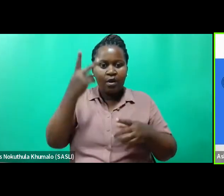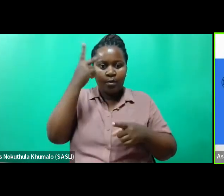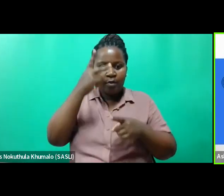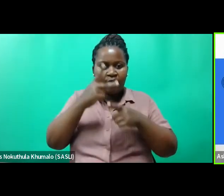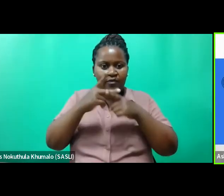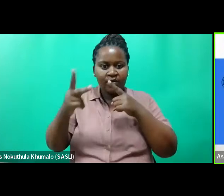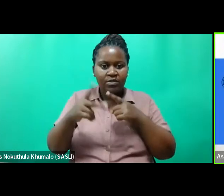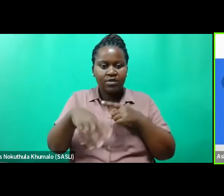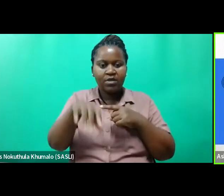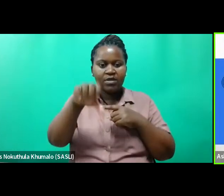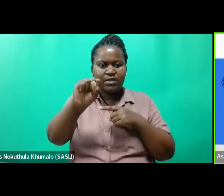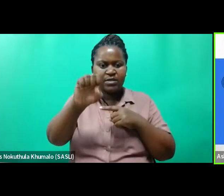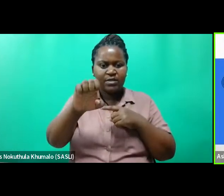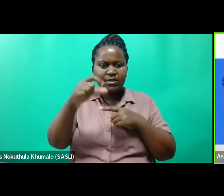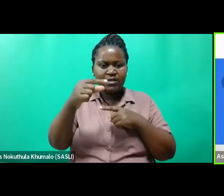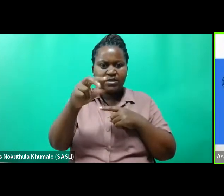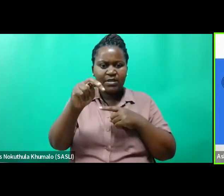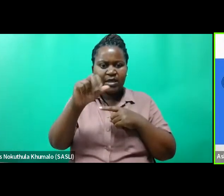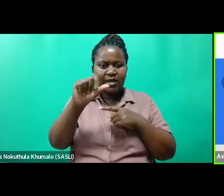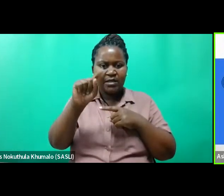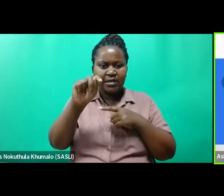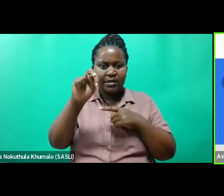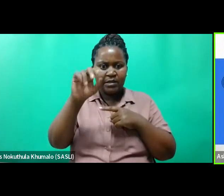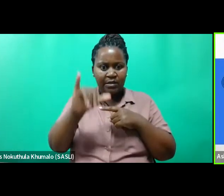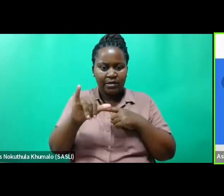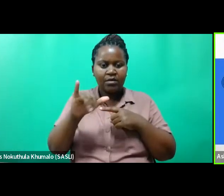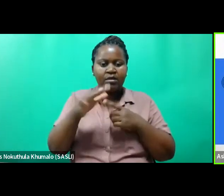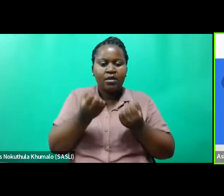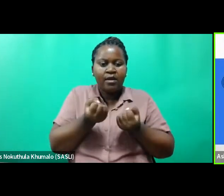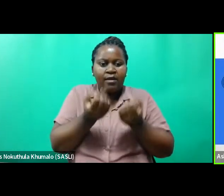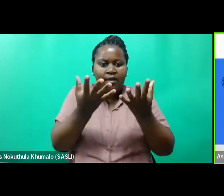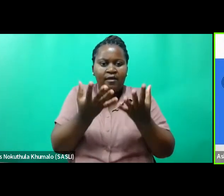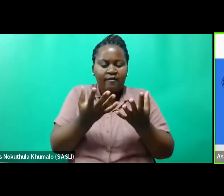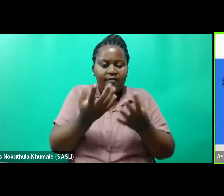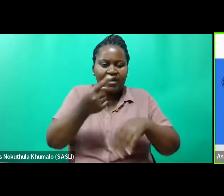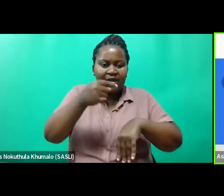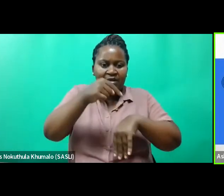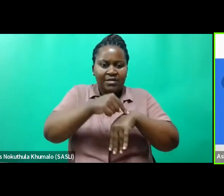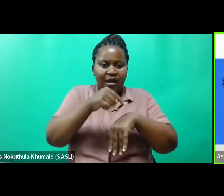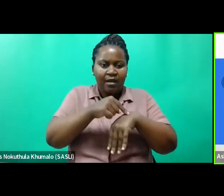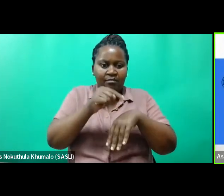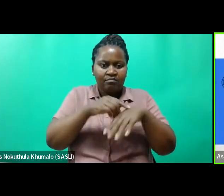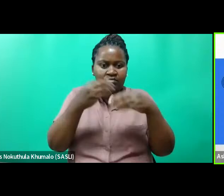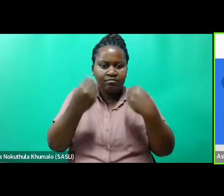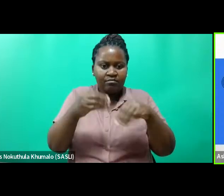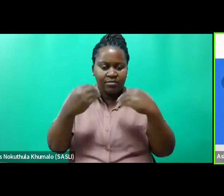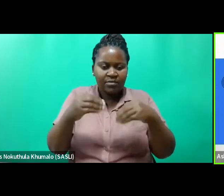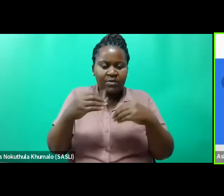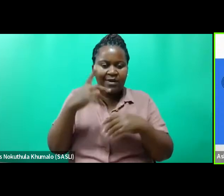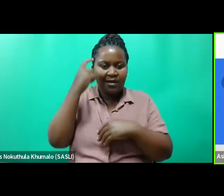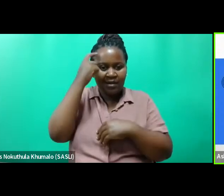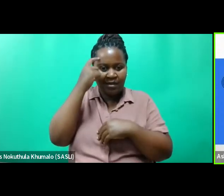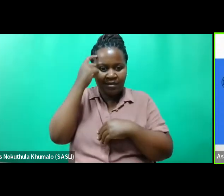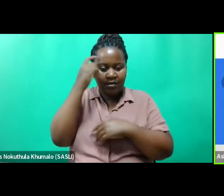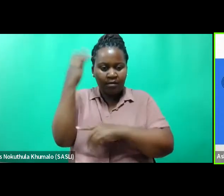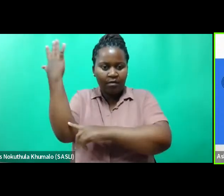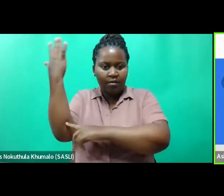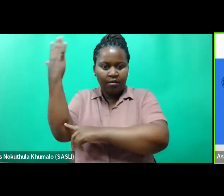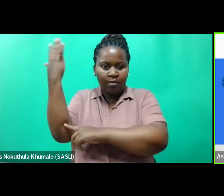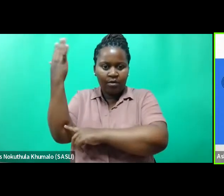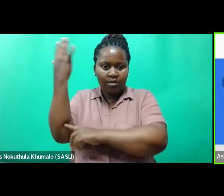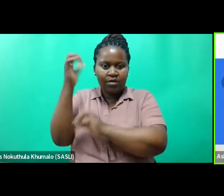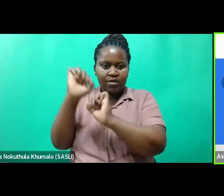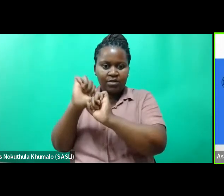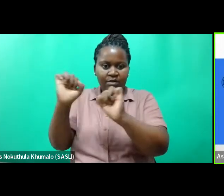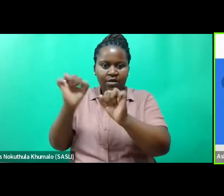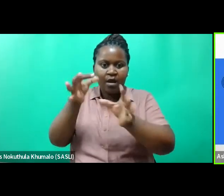Naika, who took to give us time from his very busy schedule I think his presentation today on the politics